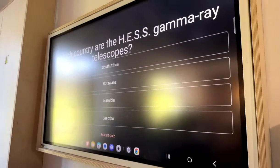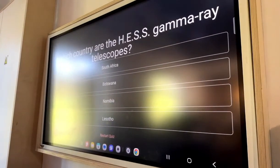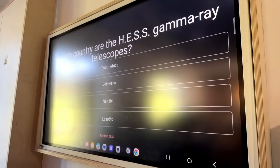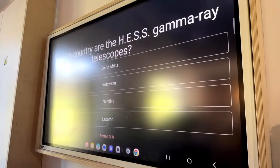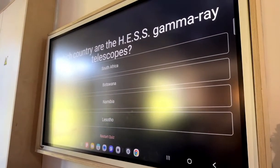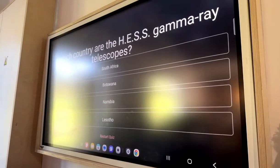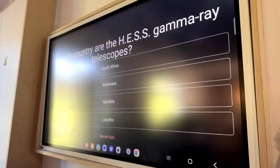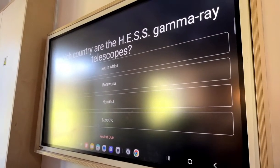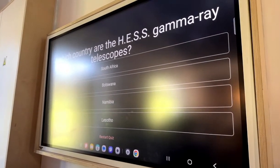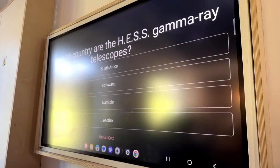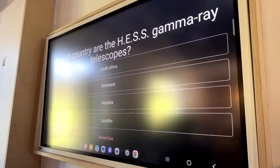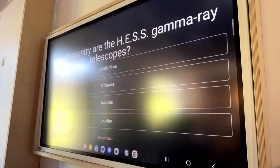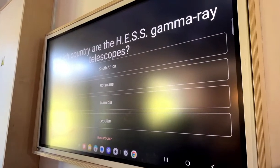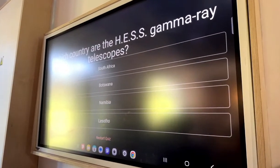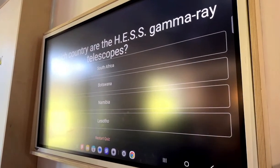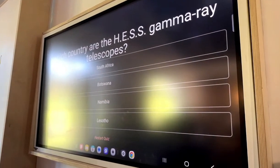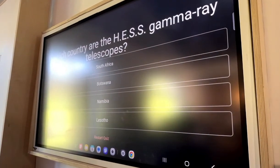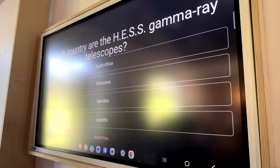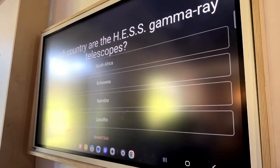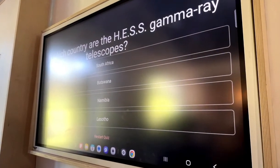Namibia.